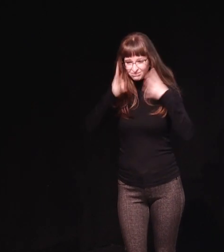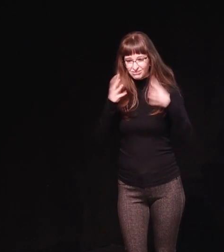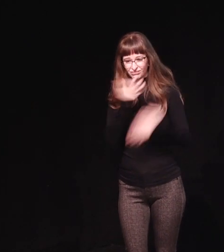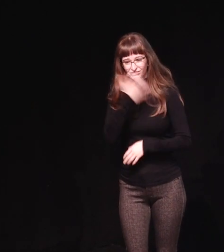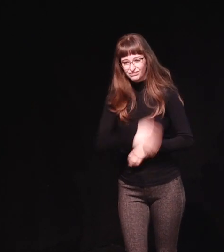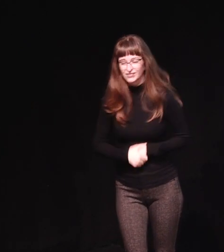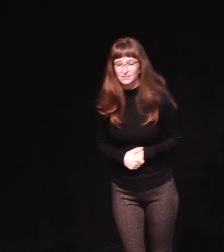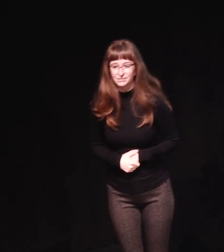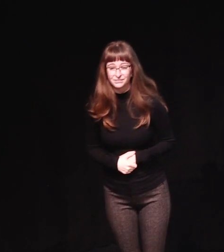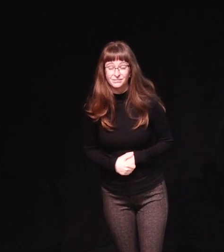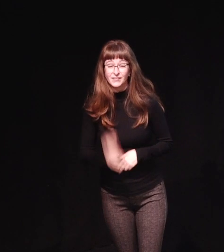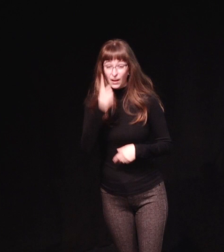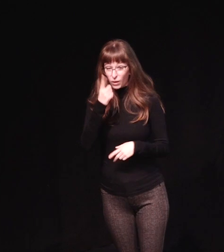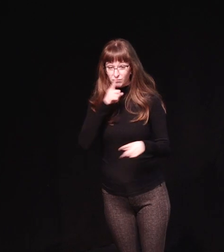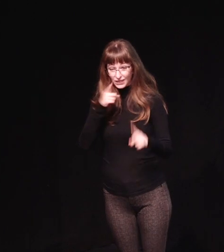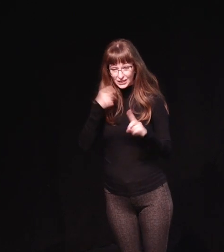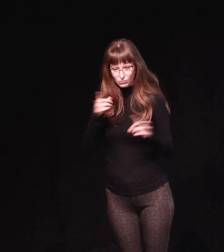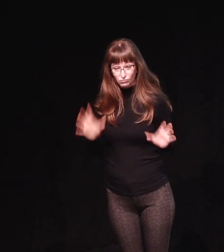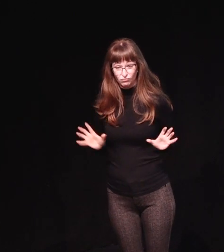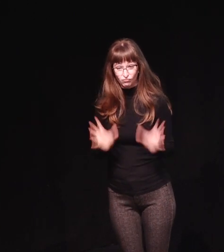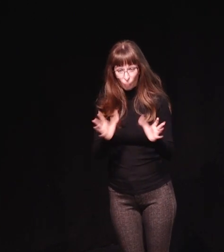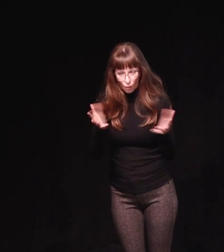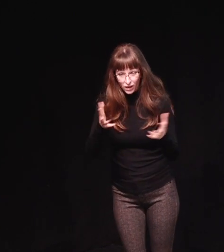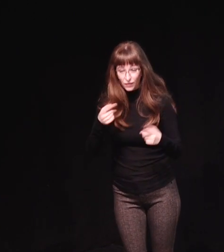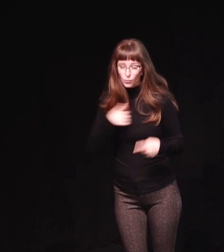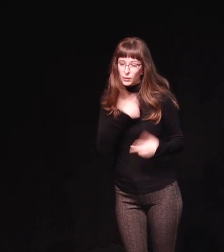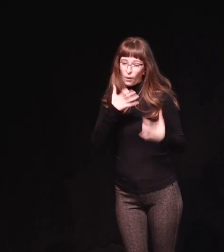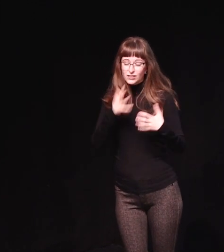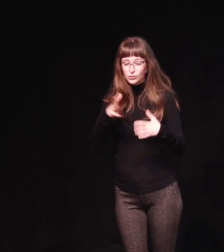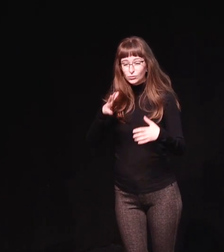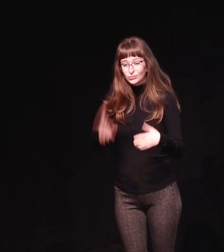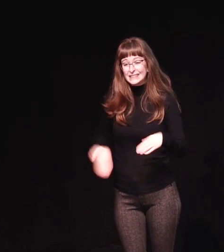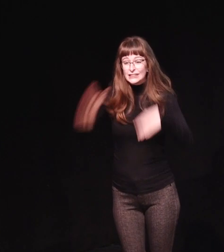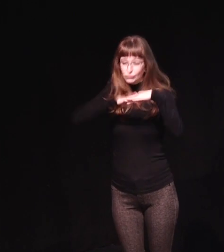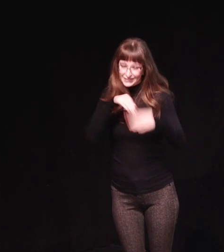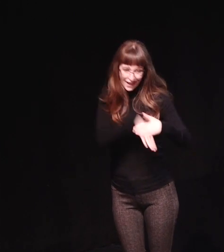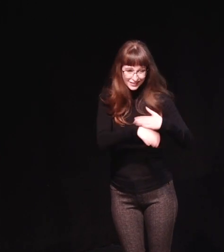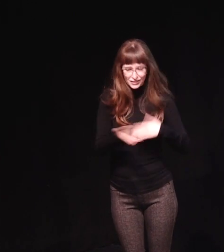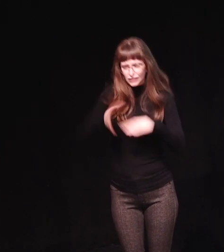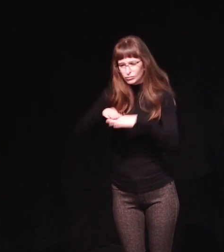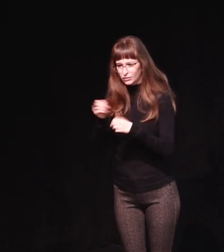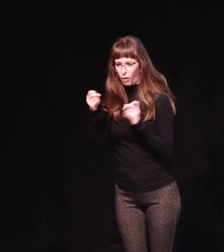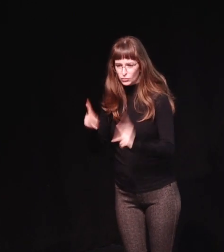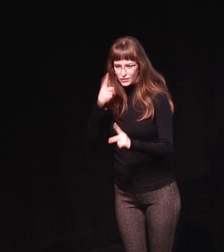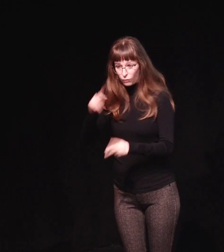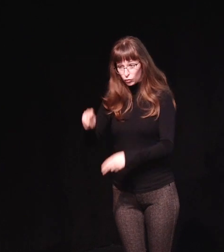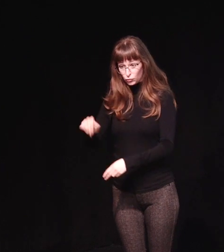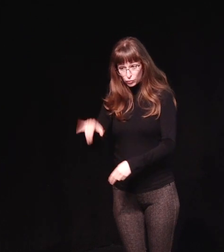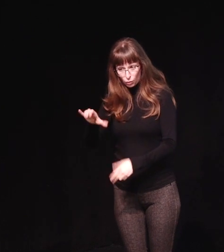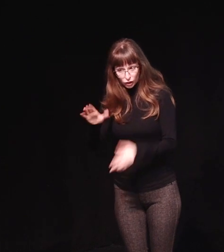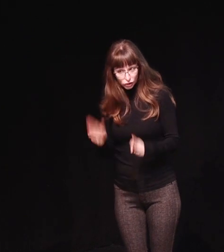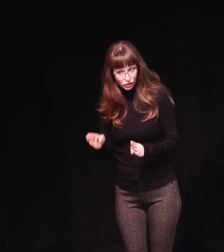the primary drivers of our work is really to increase access and opportunity for New Yorkers so that our industry really reflects the